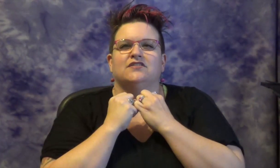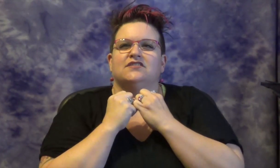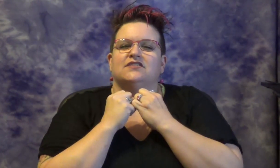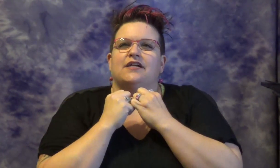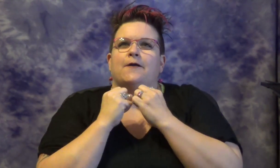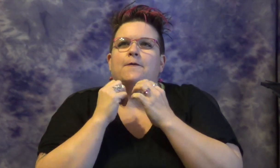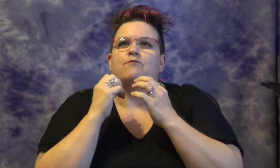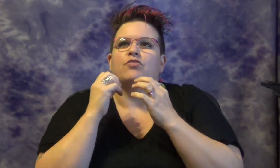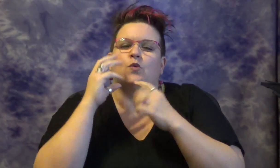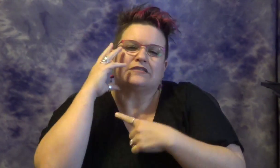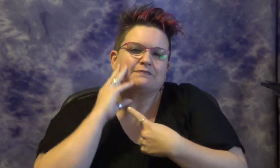they value